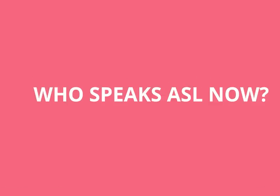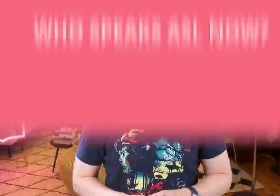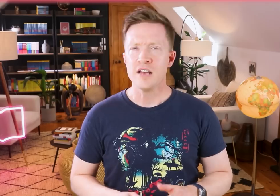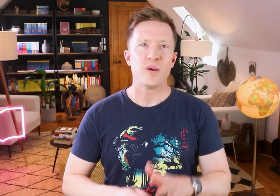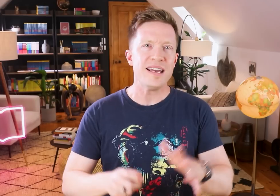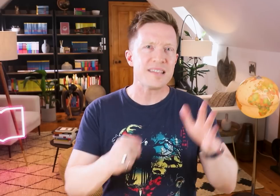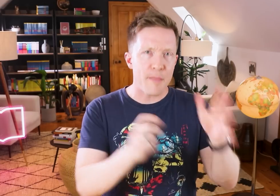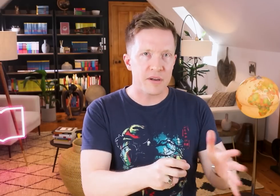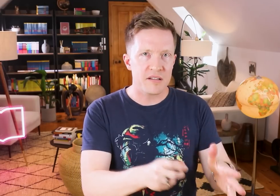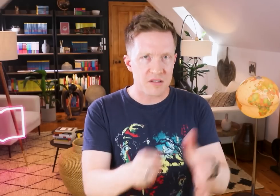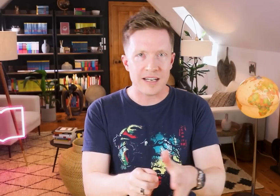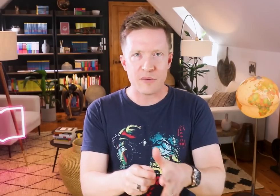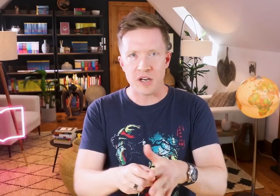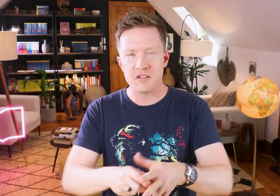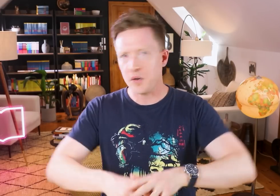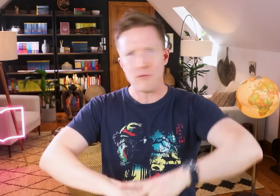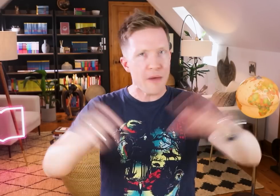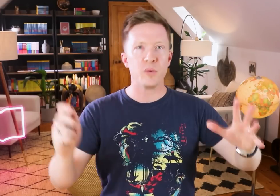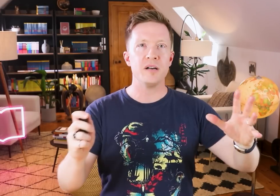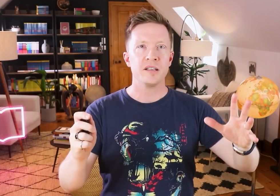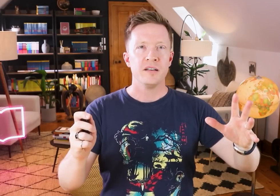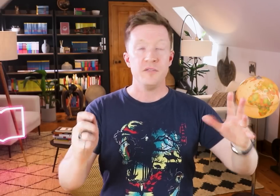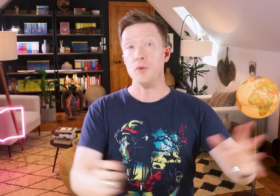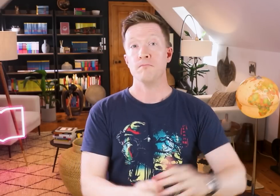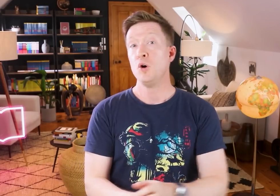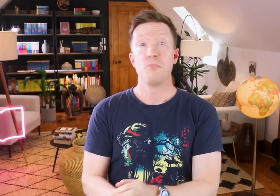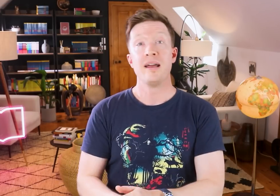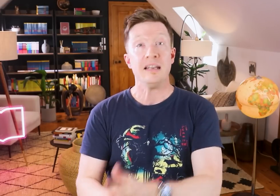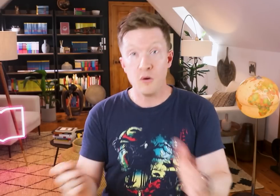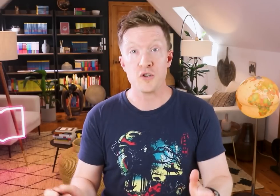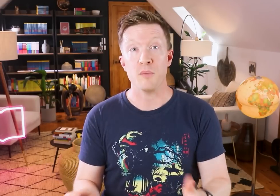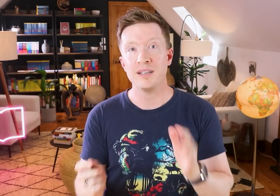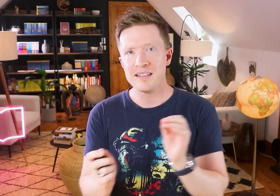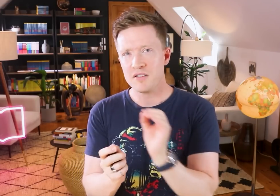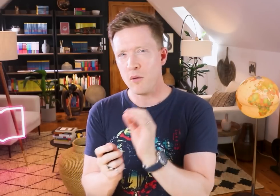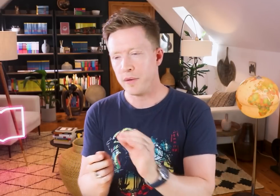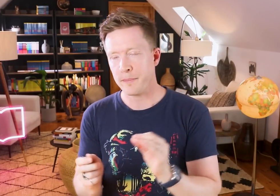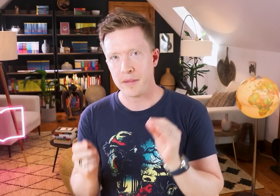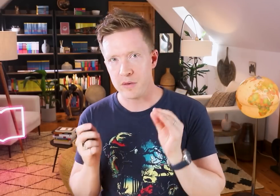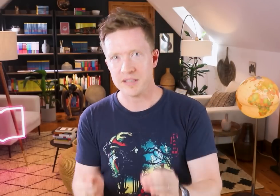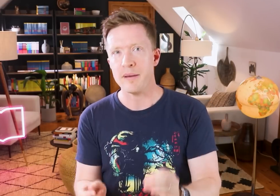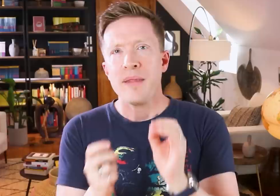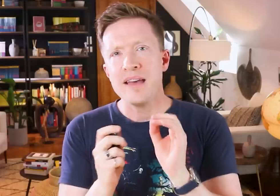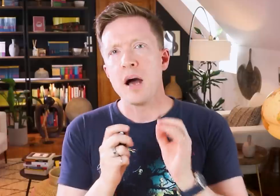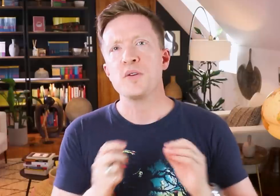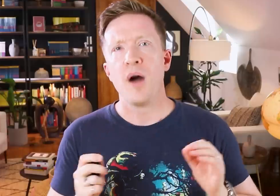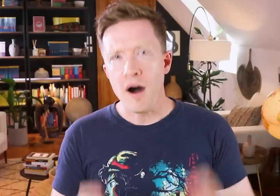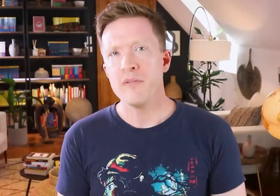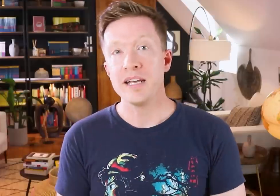So is American Sign Language understood around the world? No, not by a long shot. But let's start with the USA. There's up to half a million